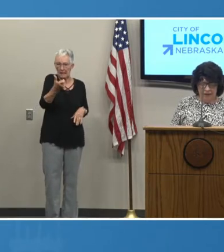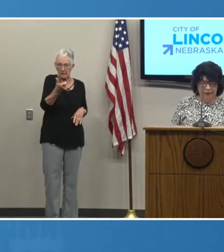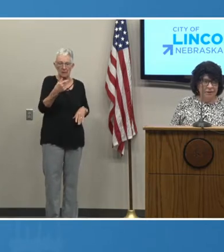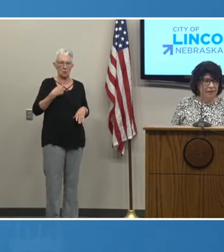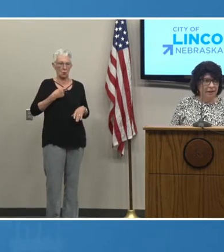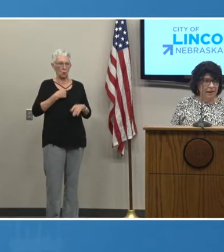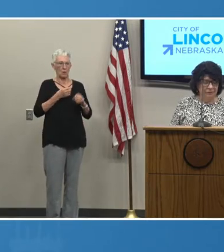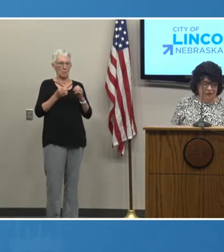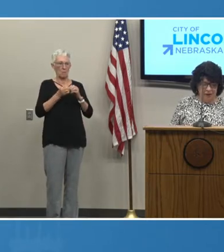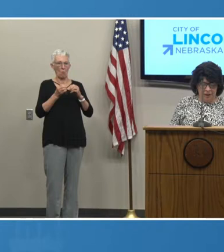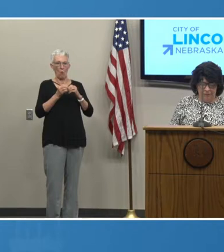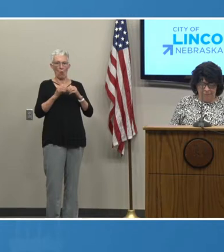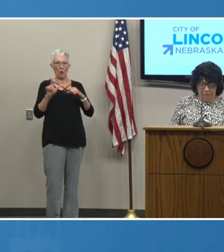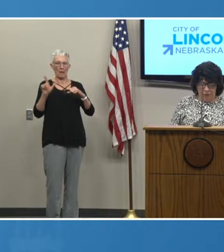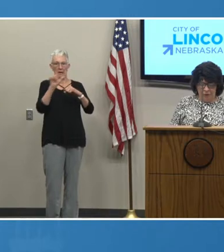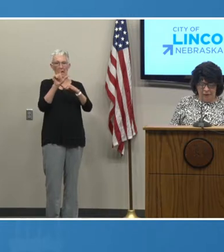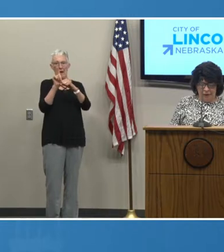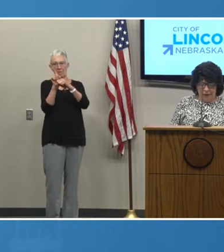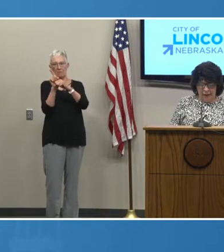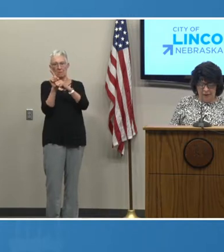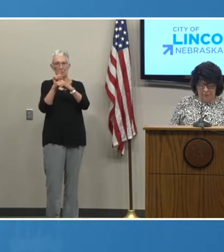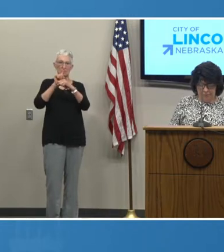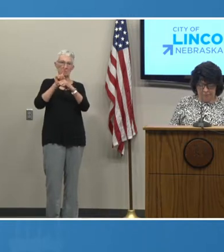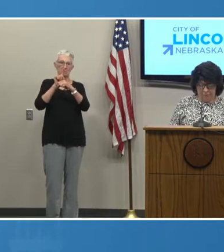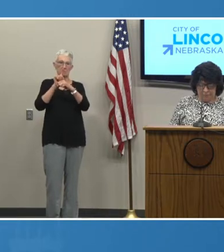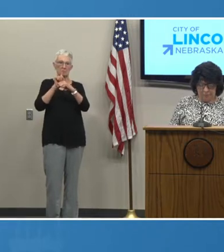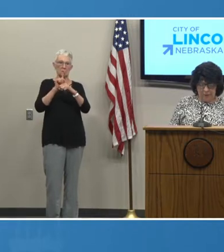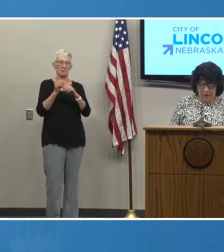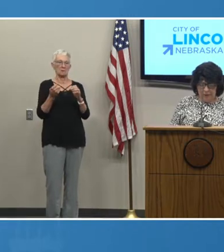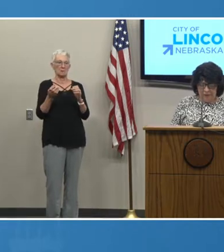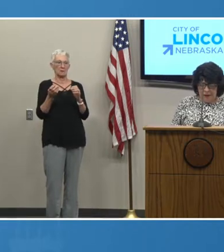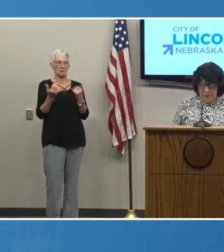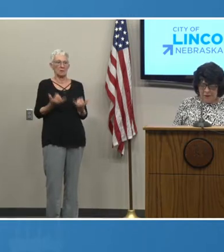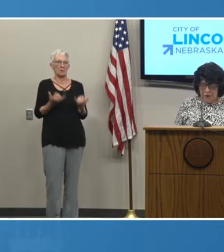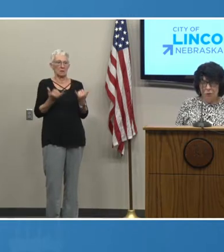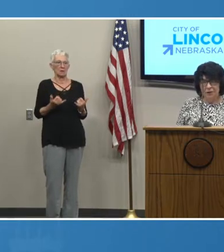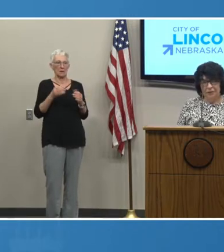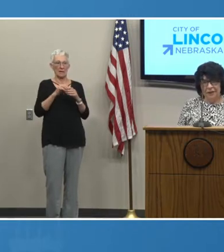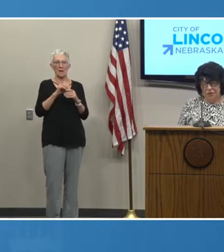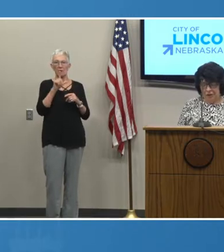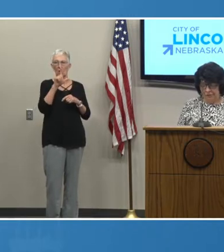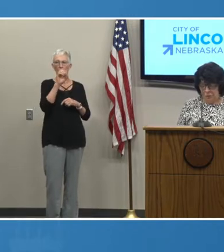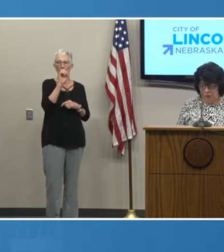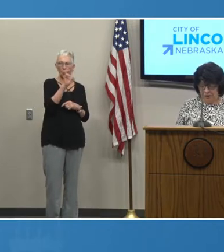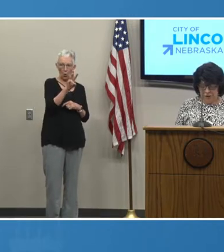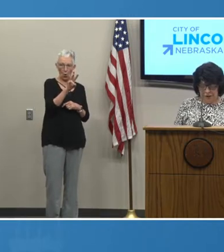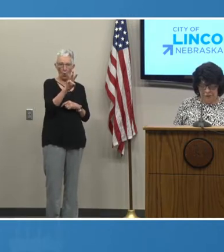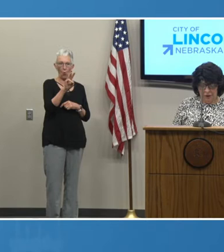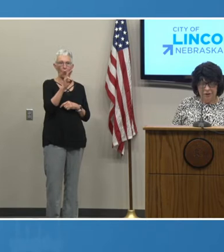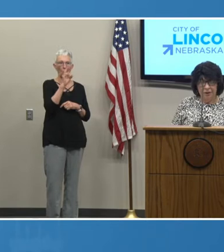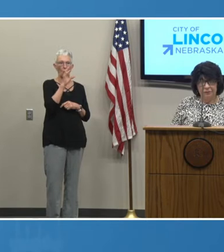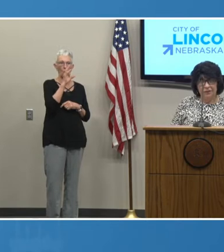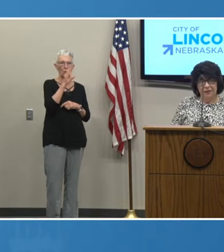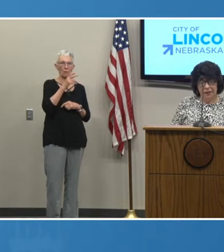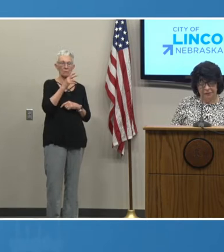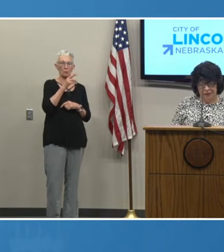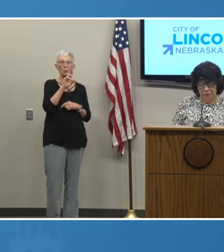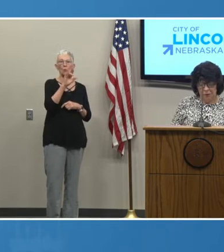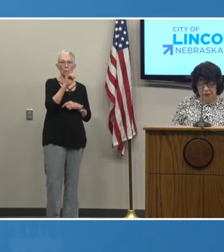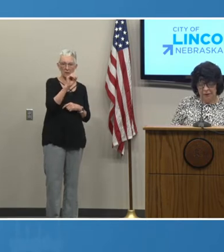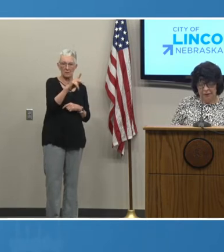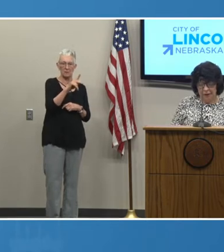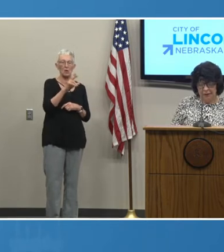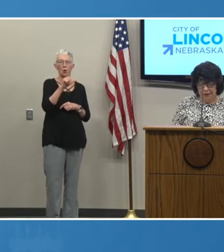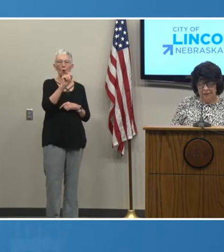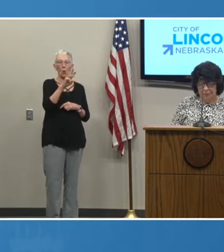dial slightly to the left so that it is now in the lower section of orange. I want to emphasize